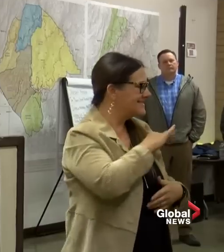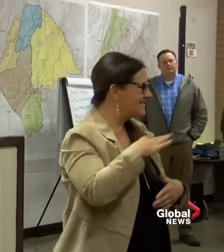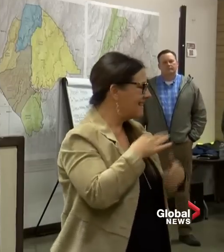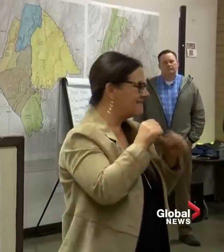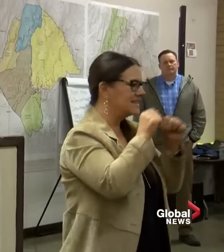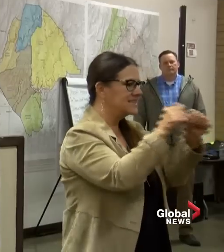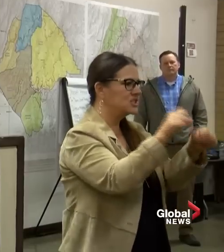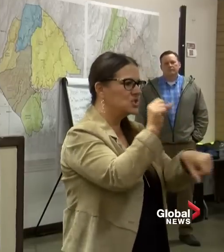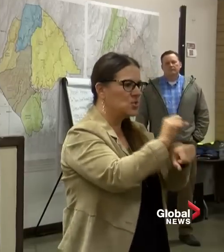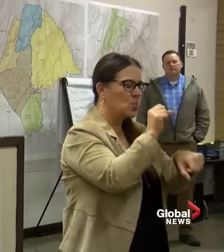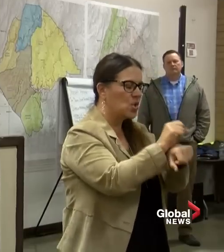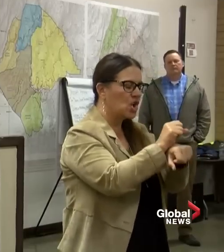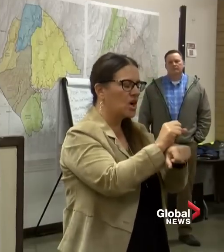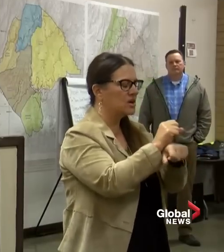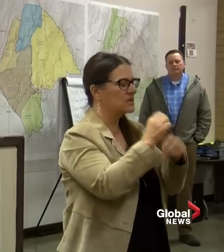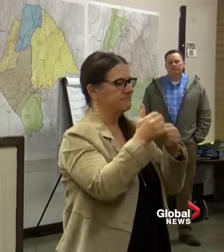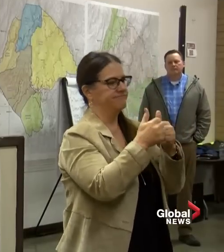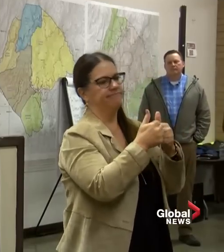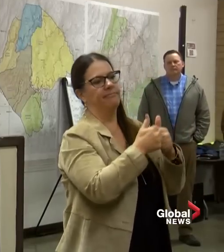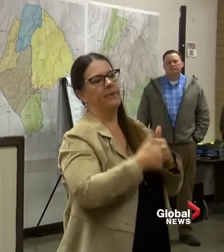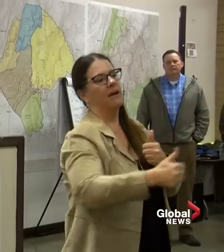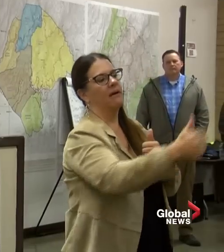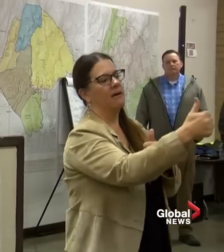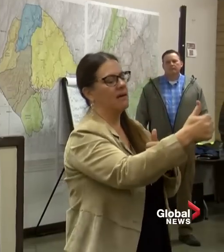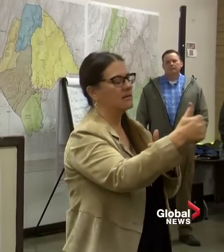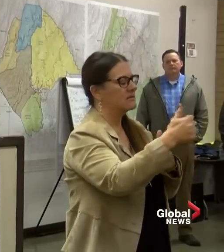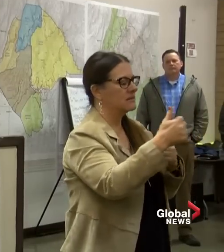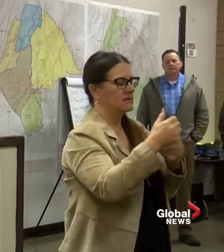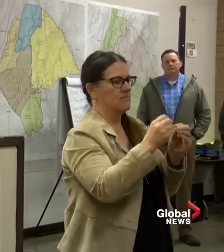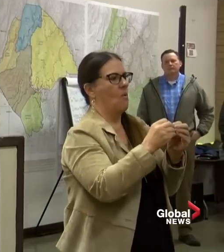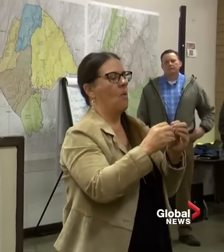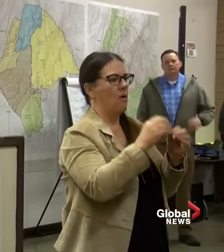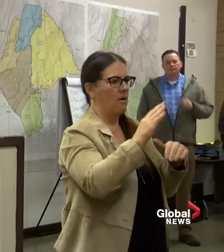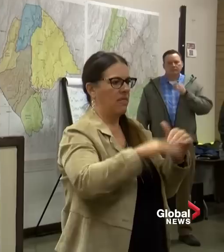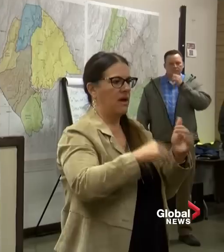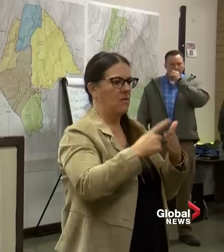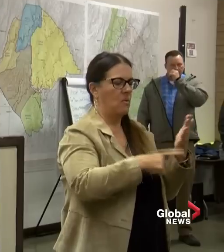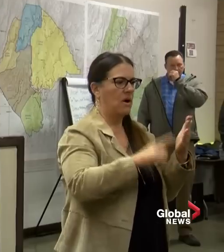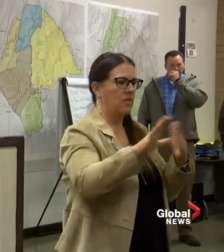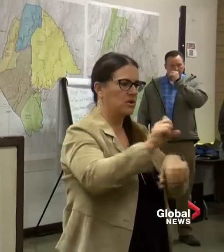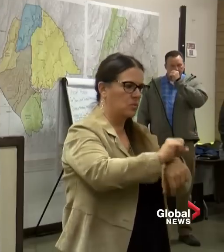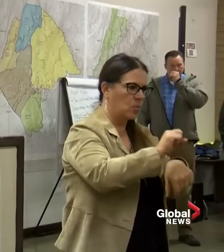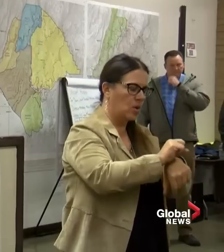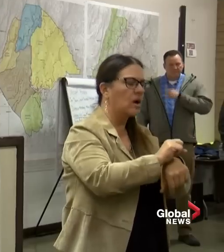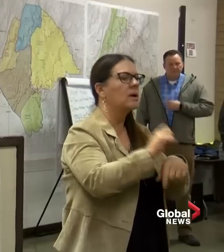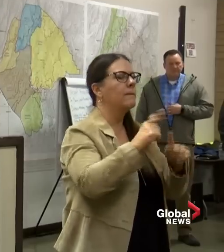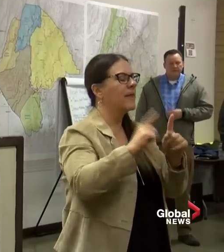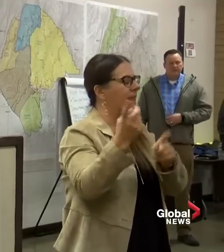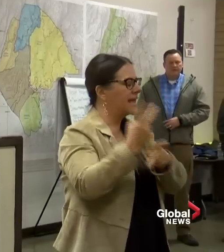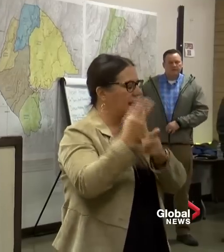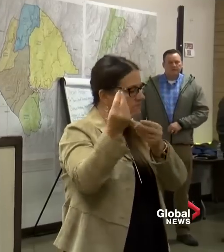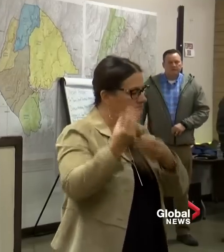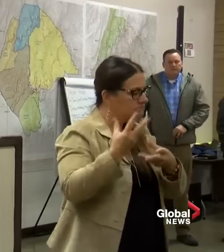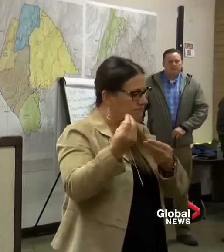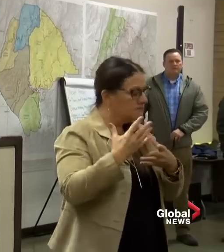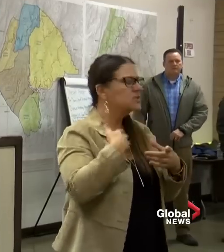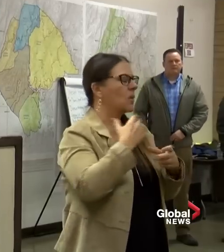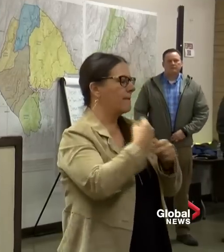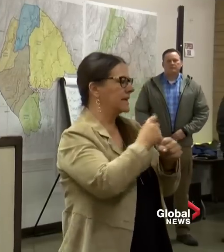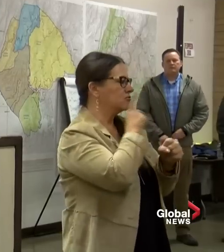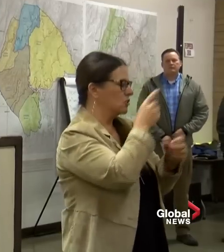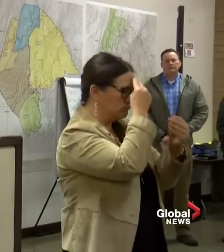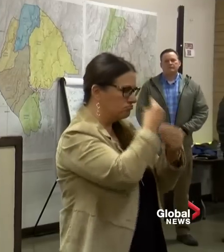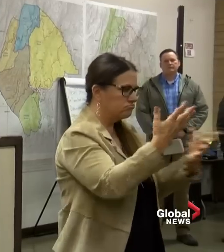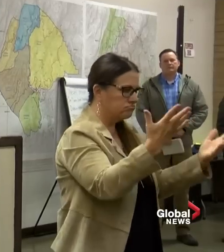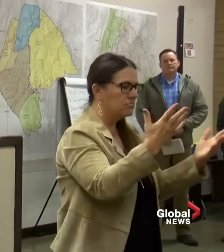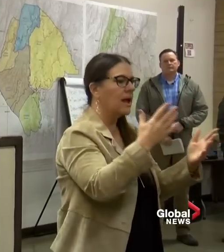work even beyond the period of time that I get the information I need to provide you with this. So this information may change as we